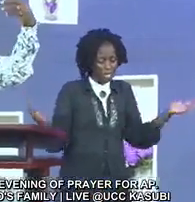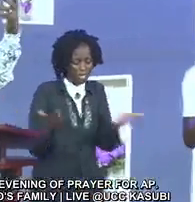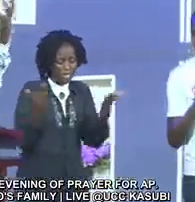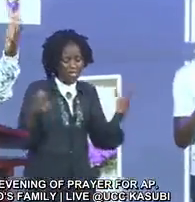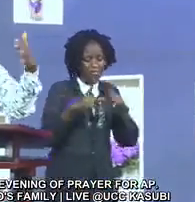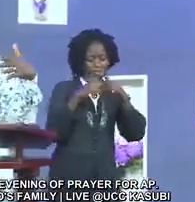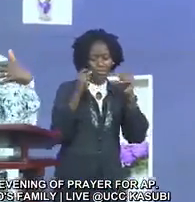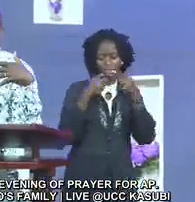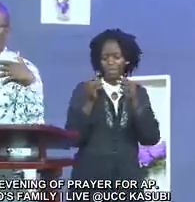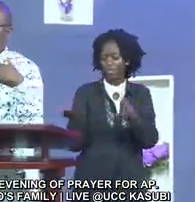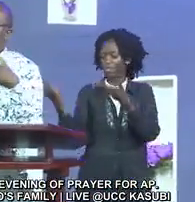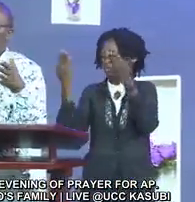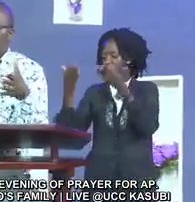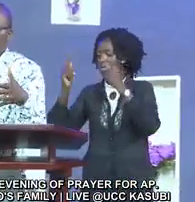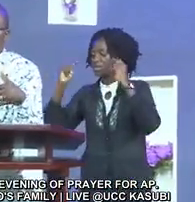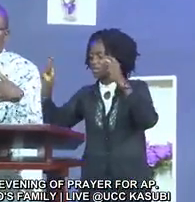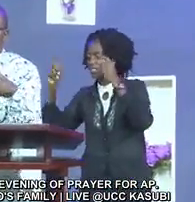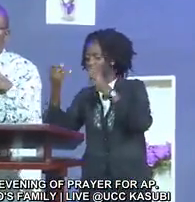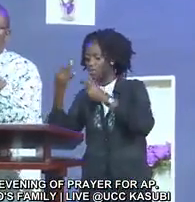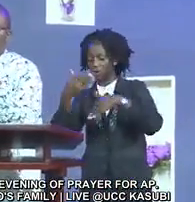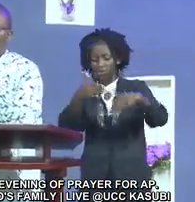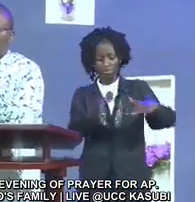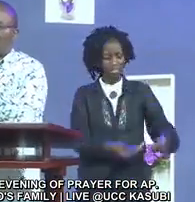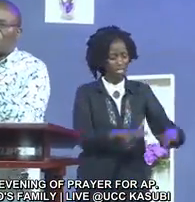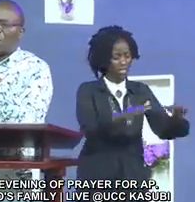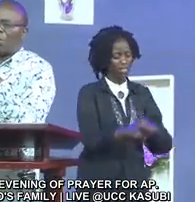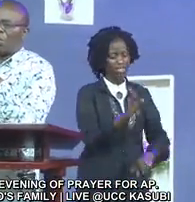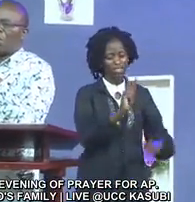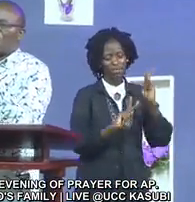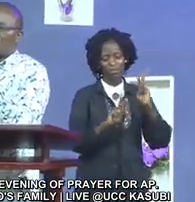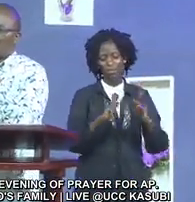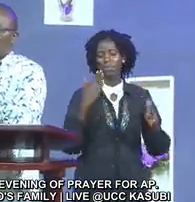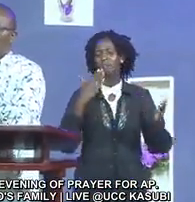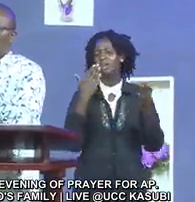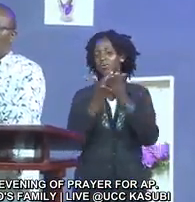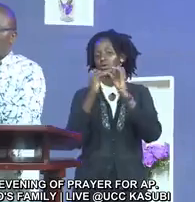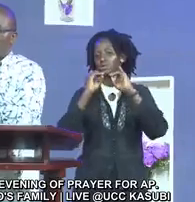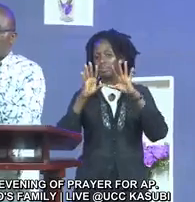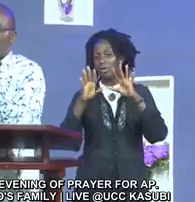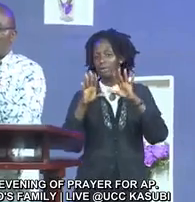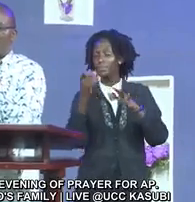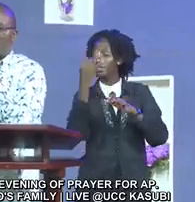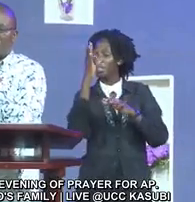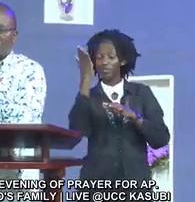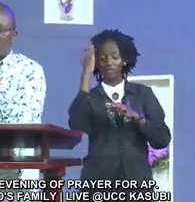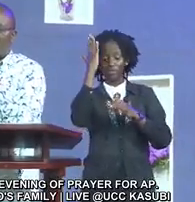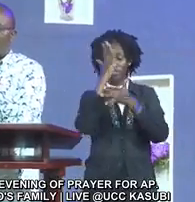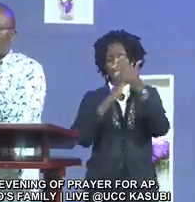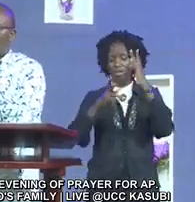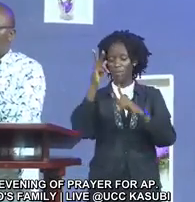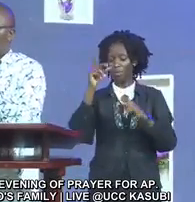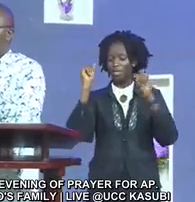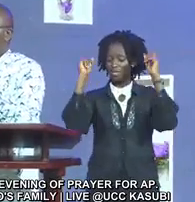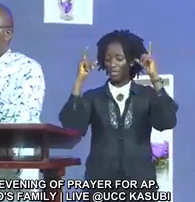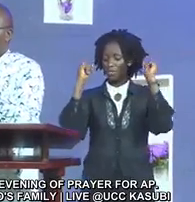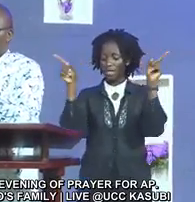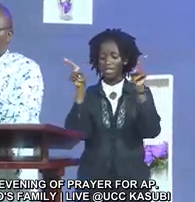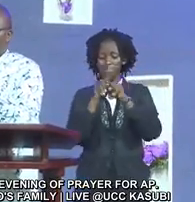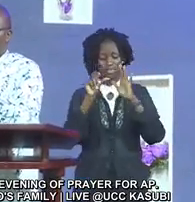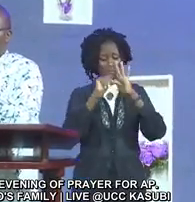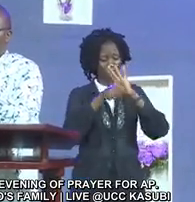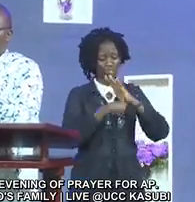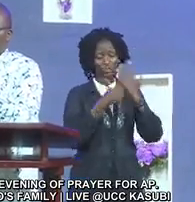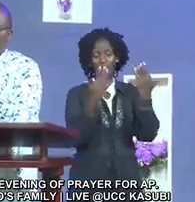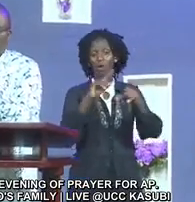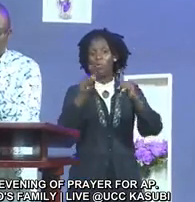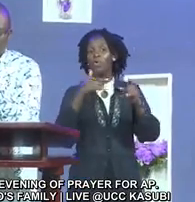noleeta obwegundi olusi tebukola bulungi saawa eno bwoba oyina bomanya abalwala abakola batya saawa eno baagala